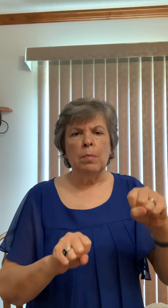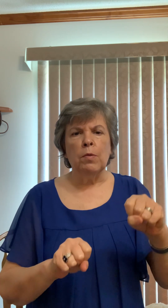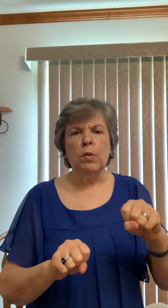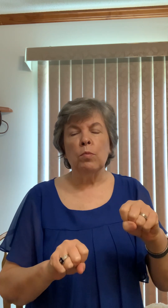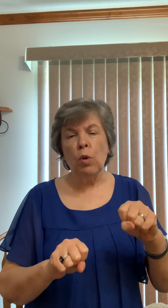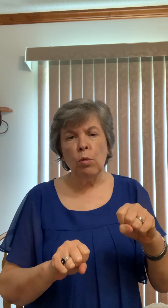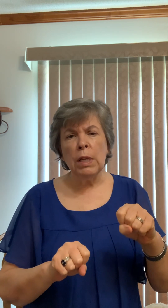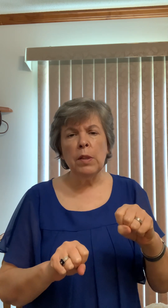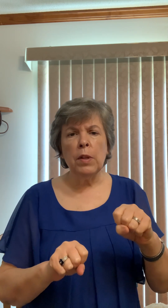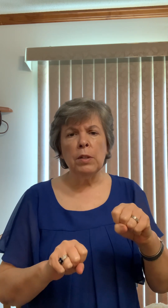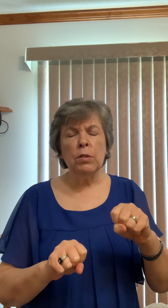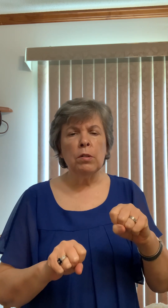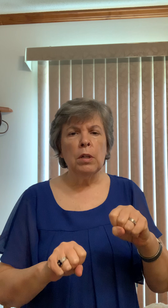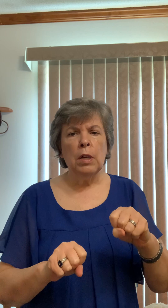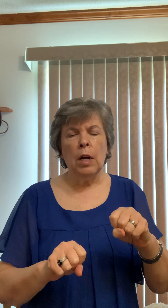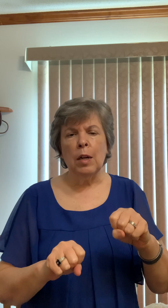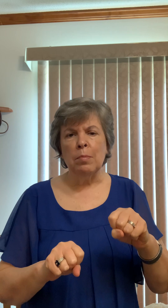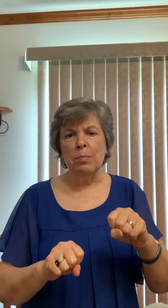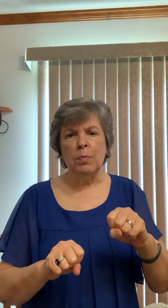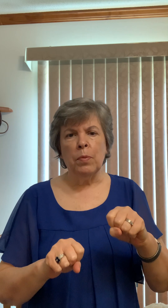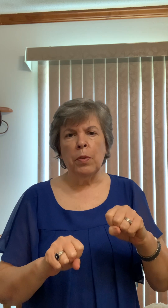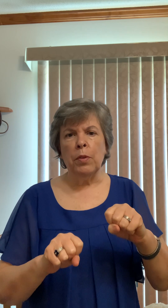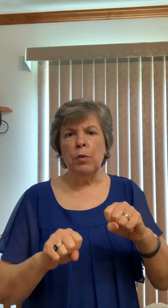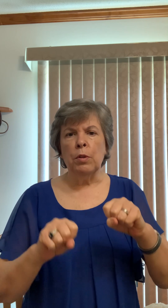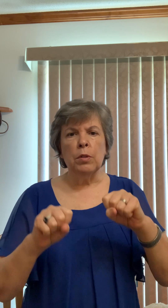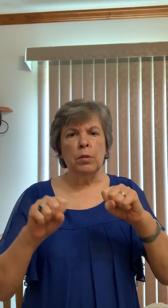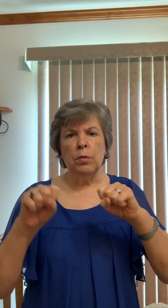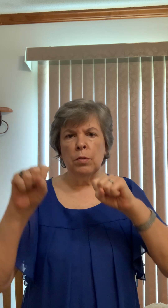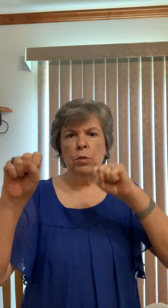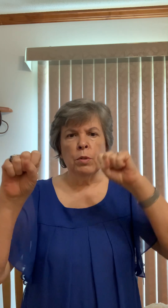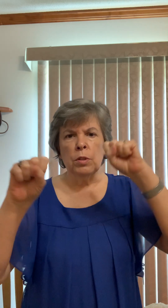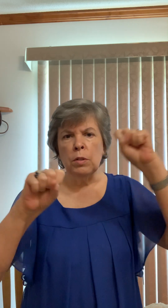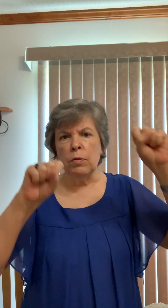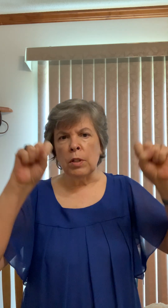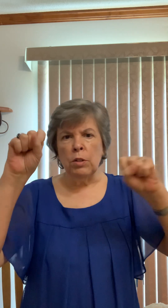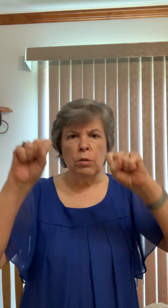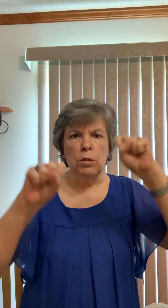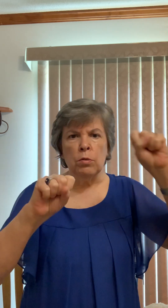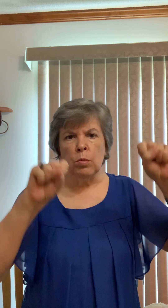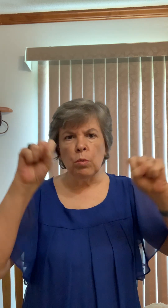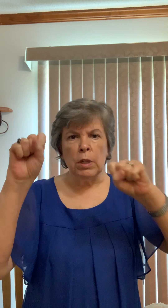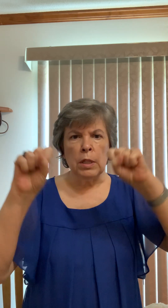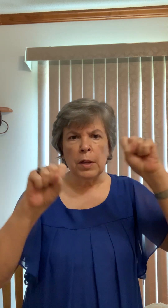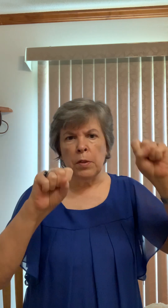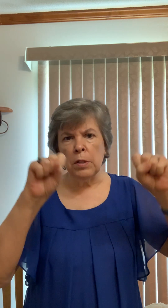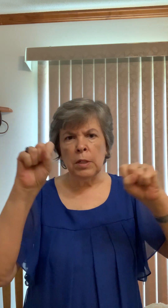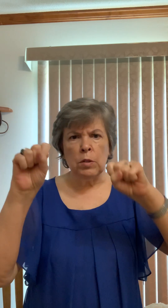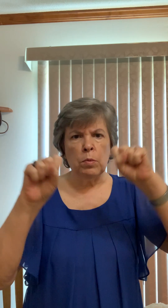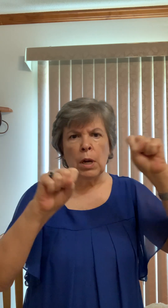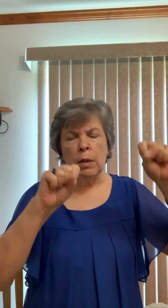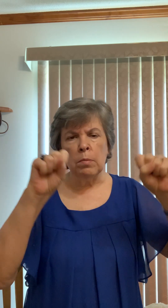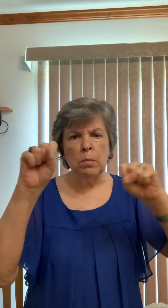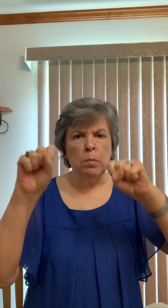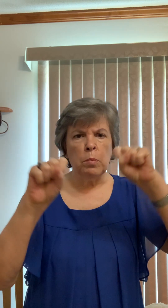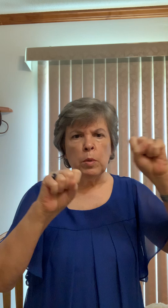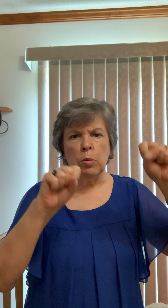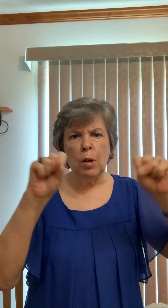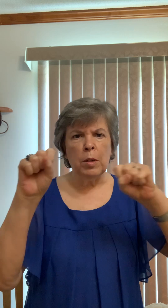For rolling thunder, you can do it differently. You can do rolling like this. That's what I would probably